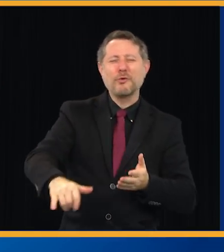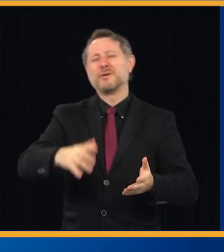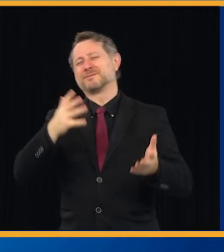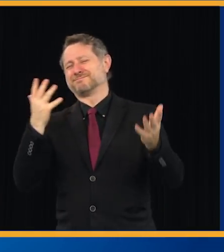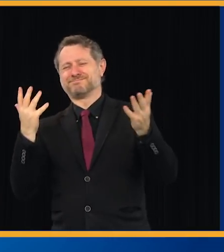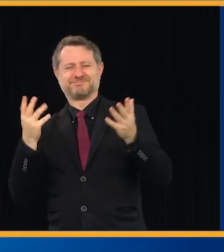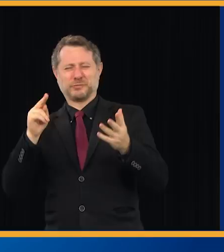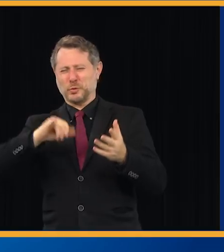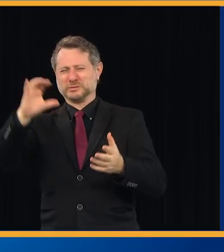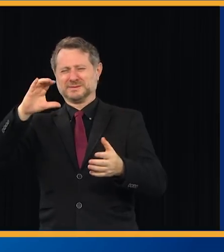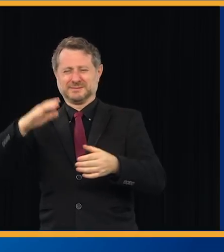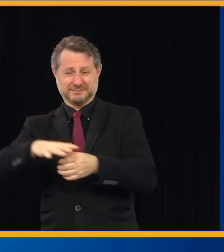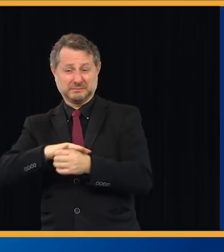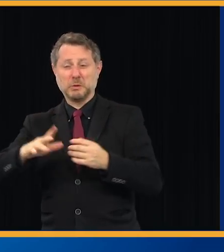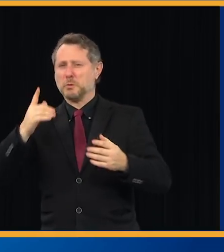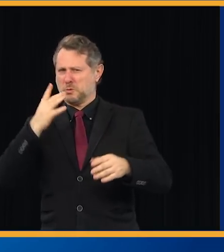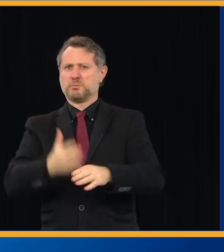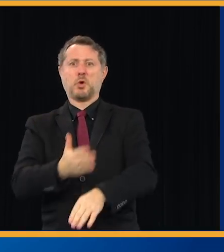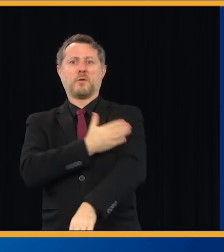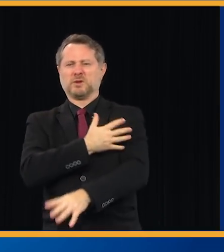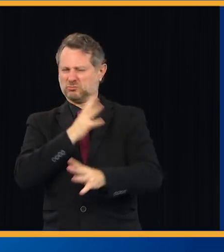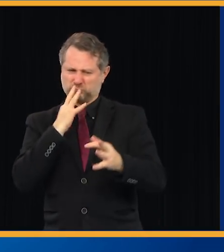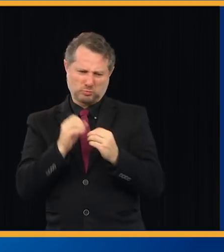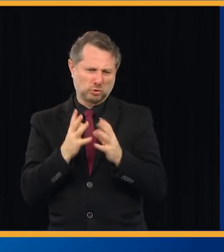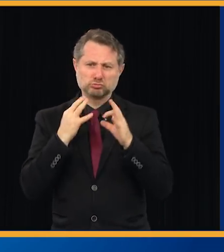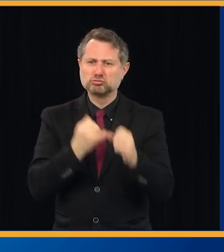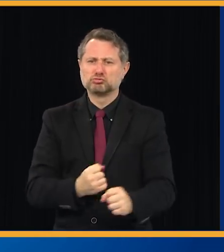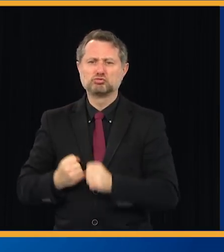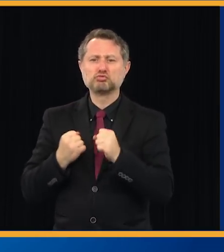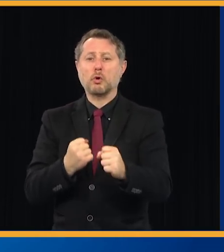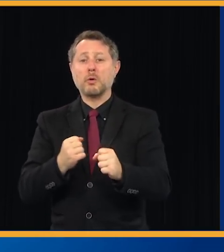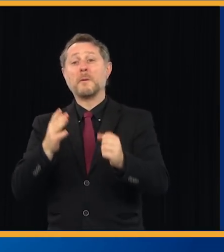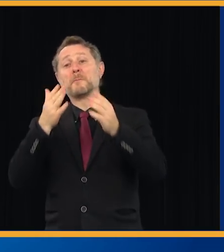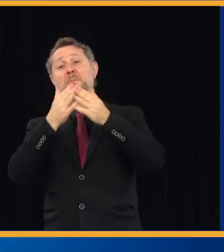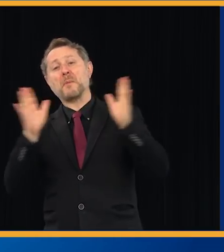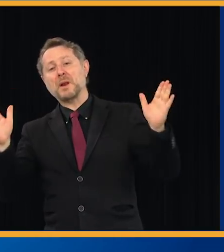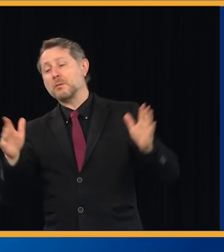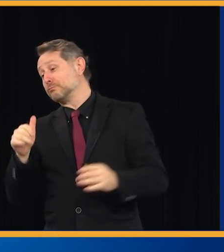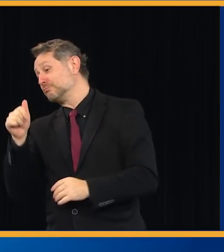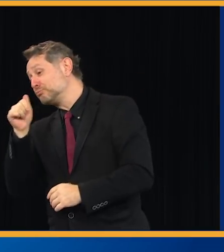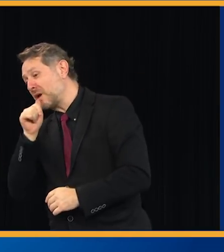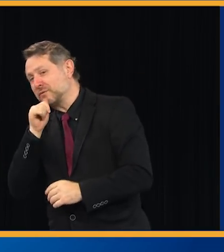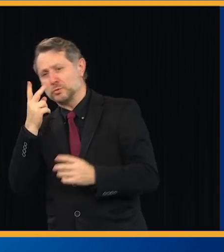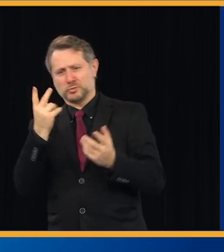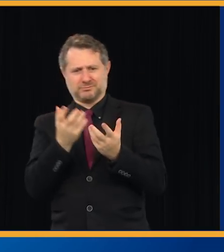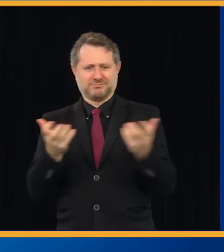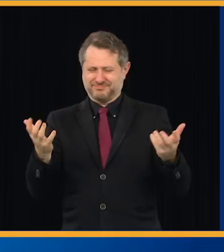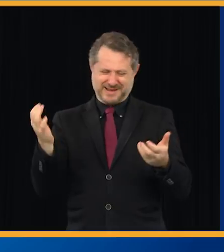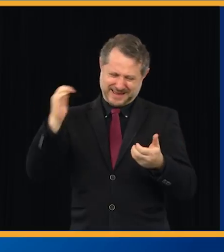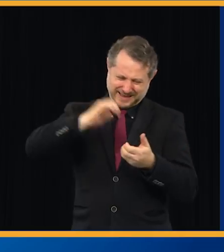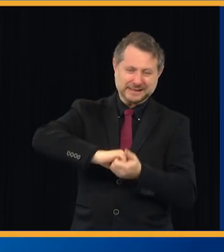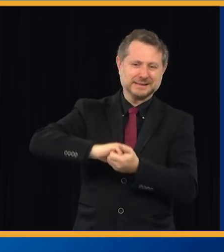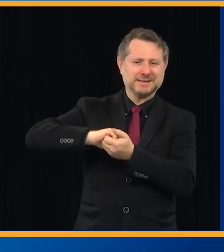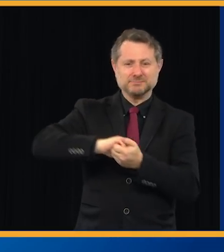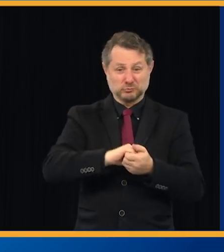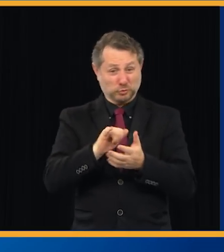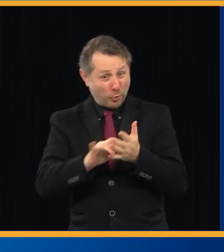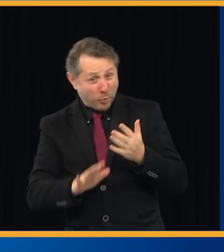The public-private partnerships that are possible with the intelligence of the New Yorkers is extraordinary. It needs to be